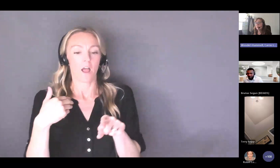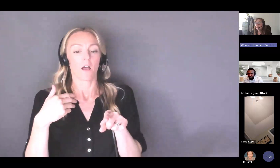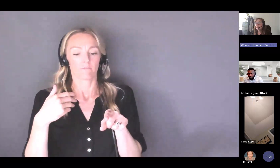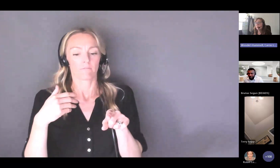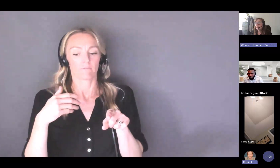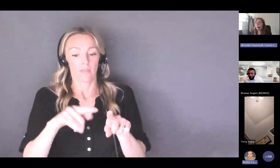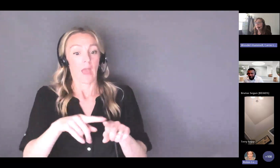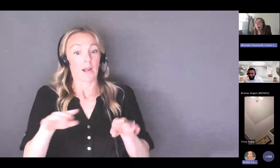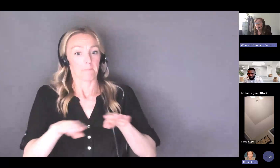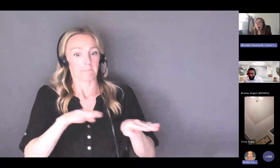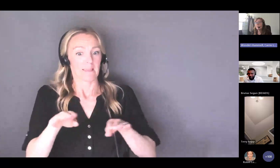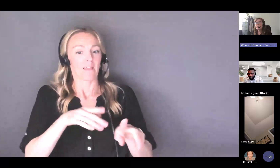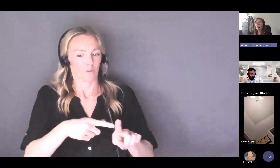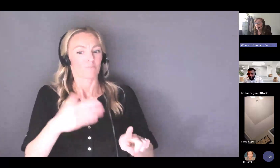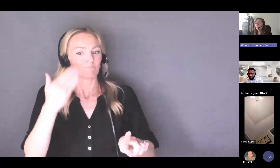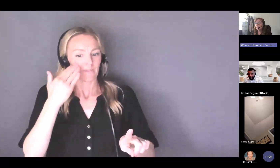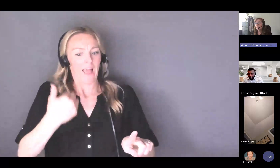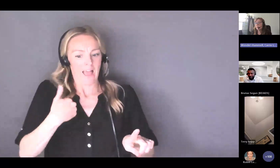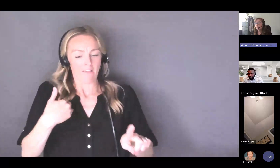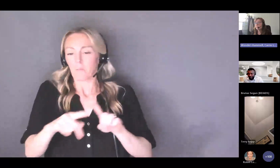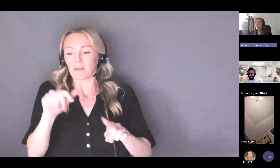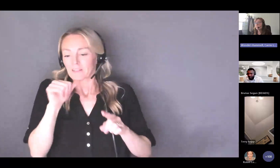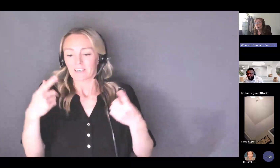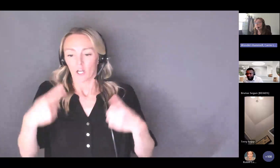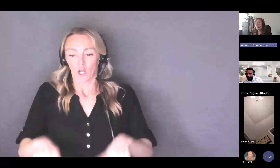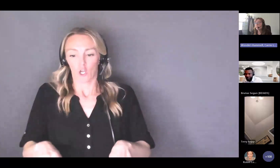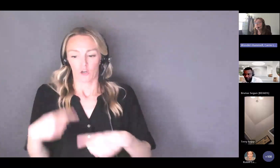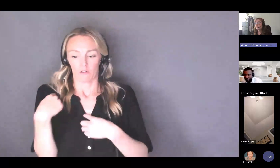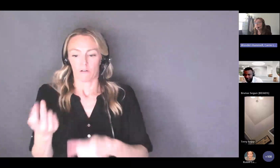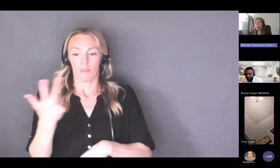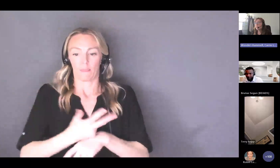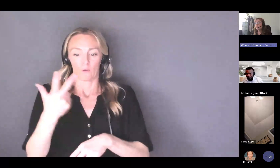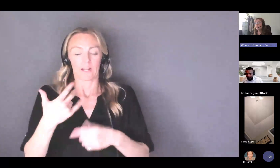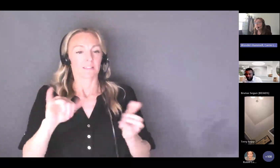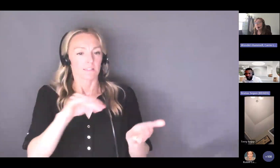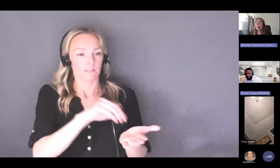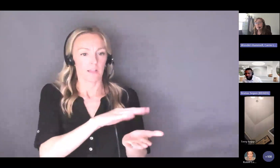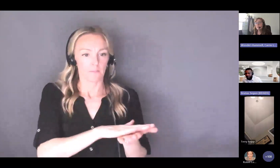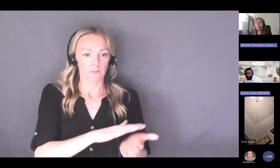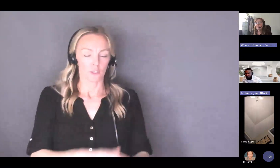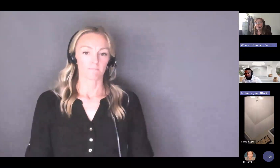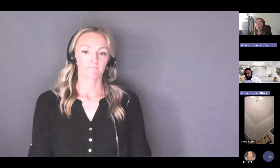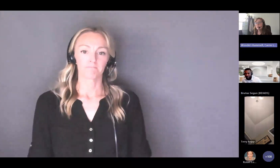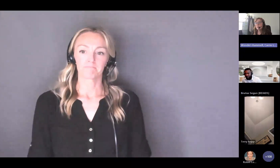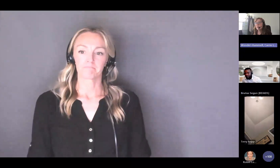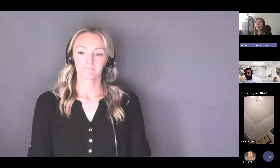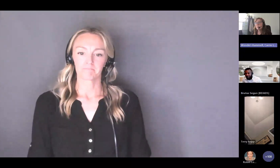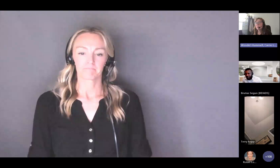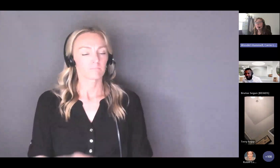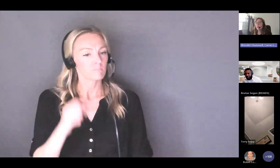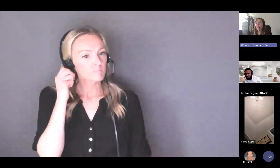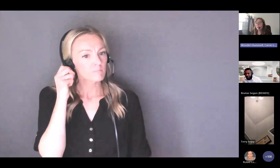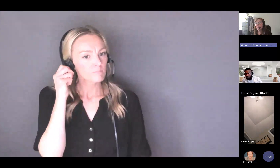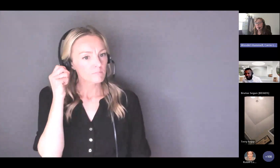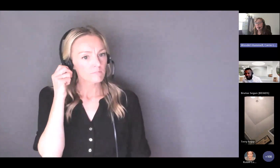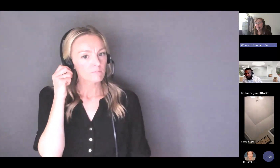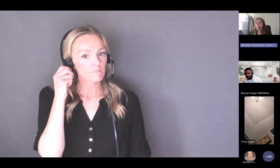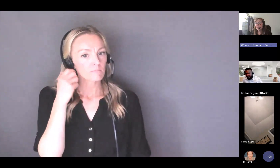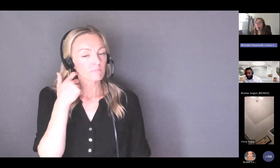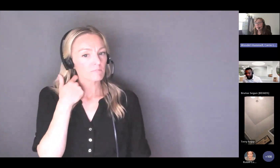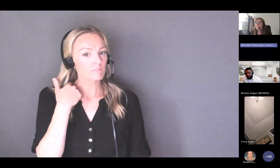is still known to occur, but didn't occur in the last 3 days, it's still being captured. That is because this is what is found to be